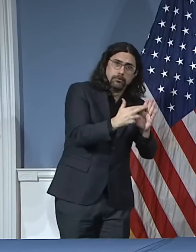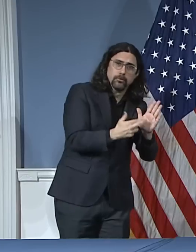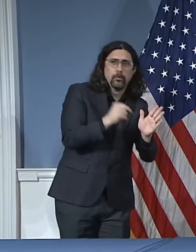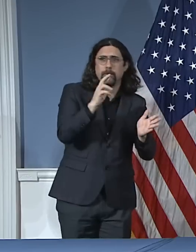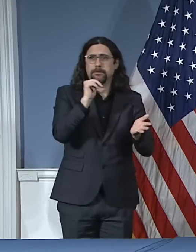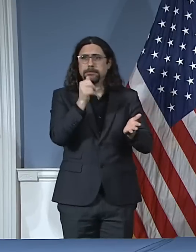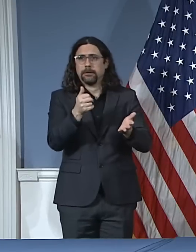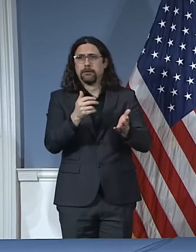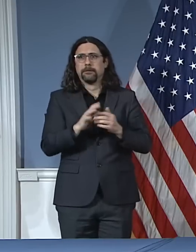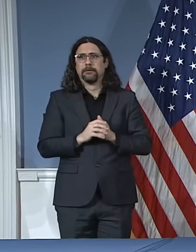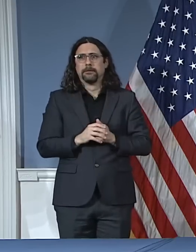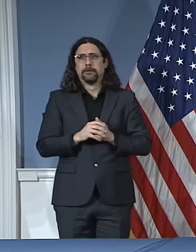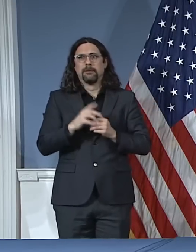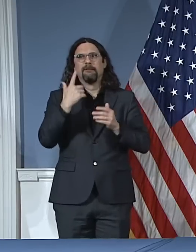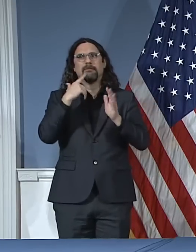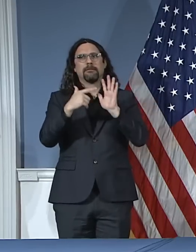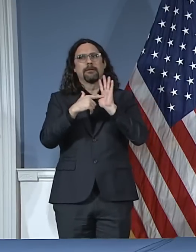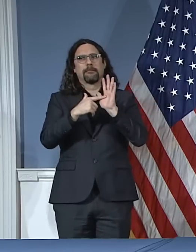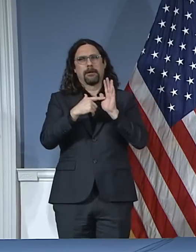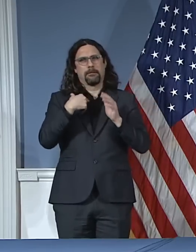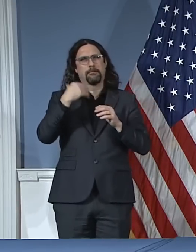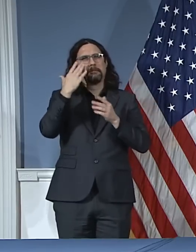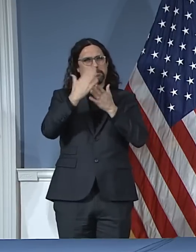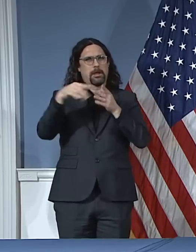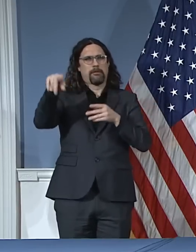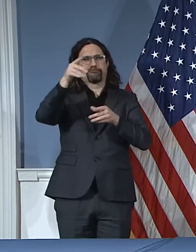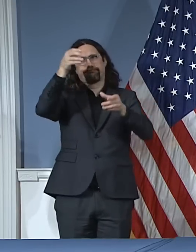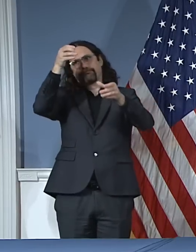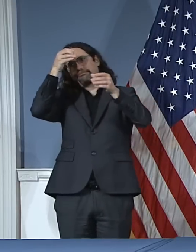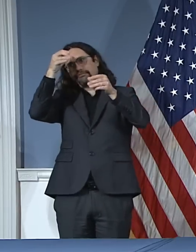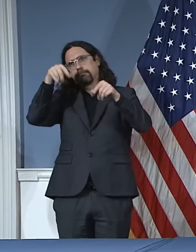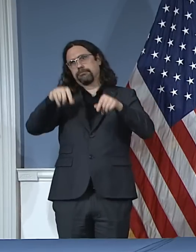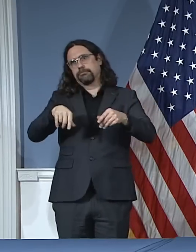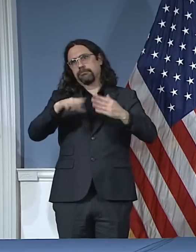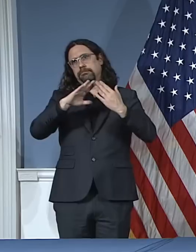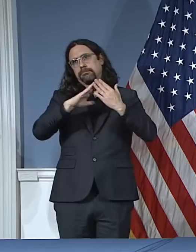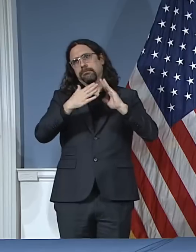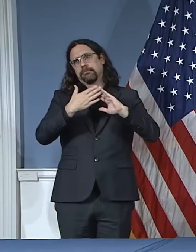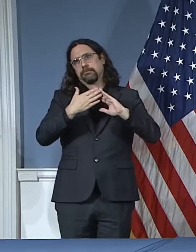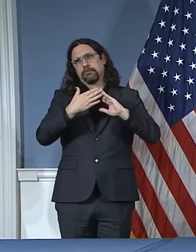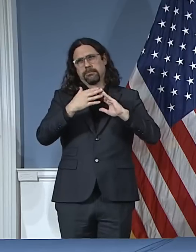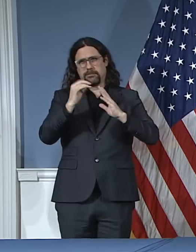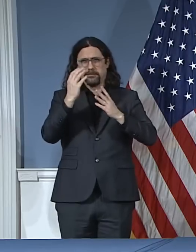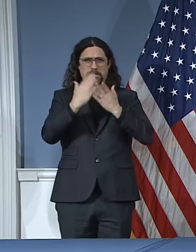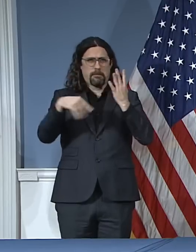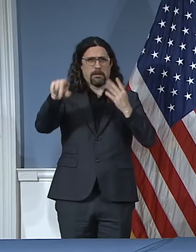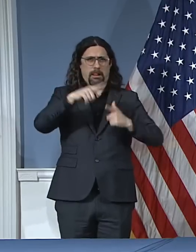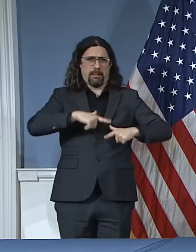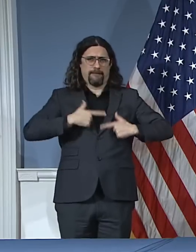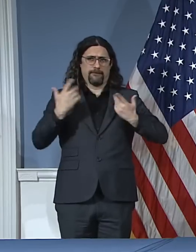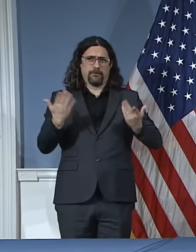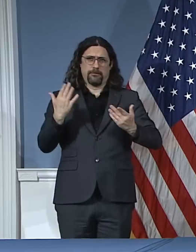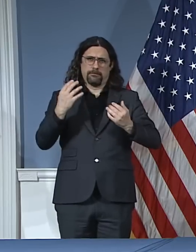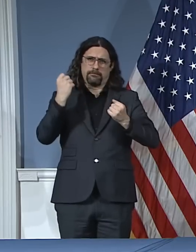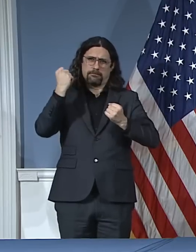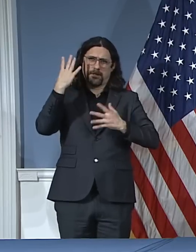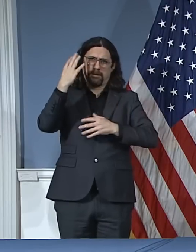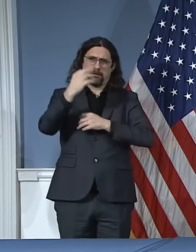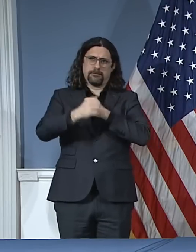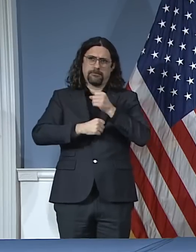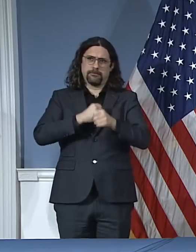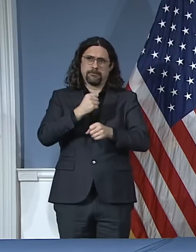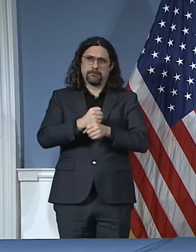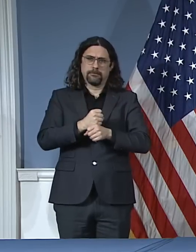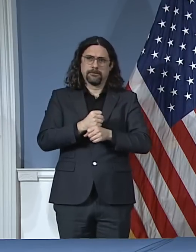here for any amount of your life, especially if you've been here a long time. I think you might find this striking. Yesterday in New York City, we